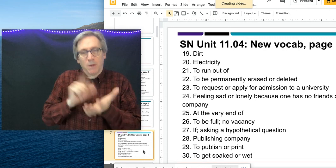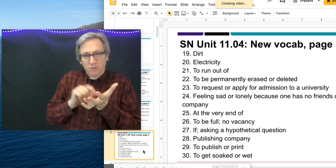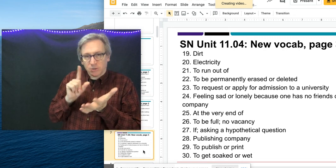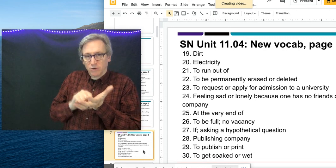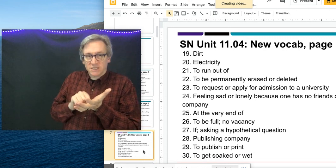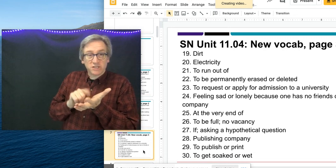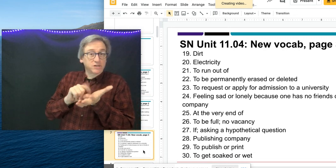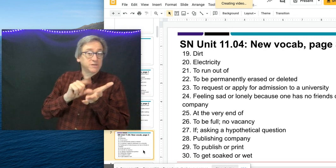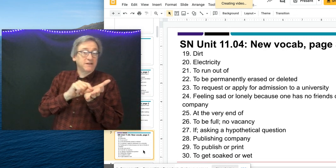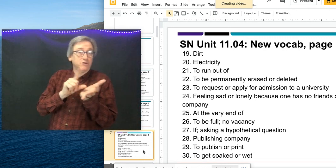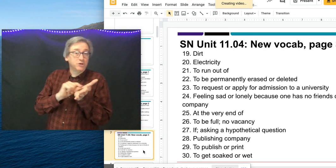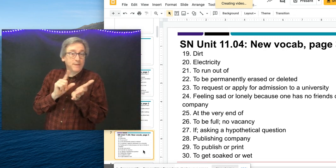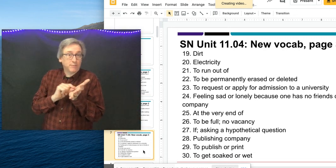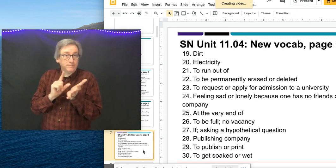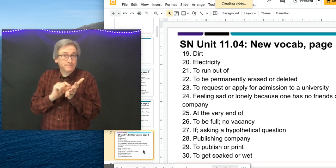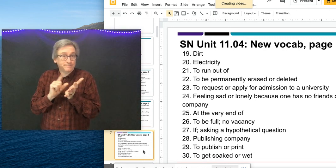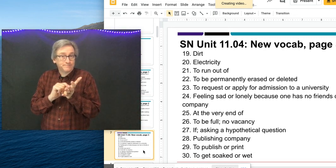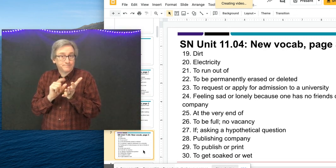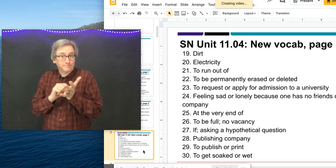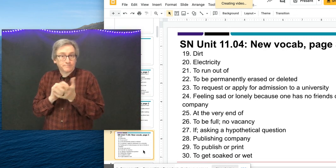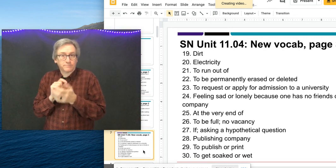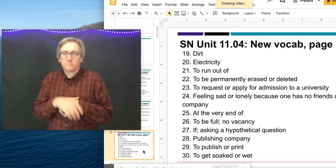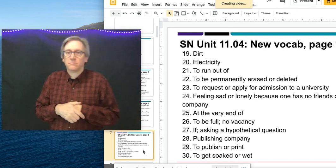To publish or print, it's also a sign for newspaper.